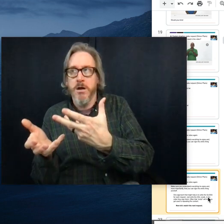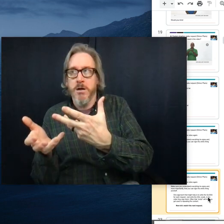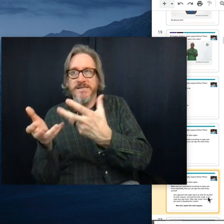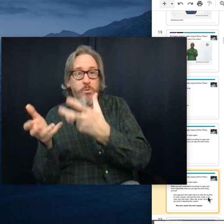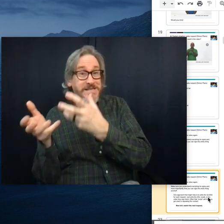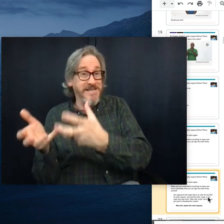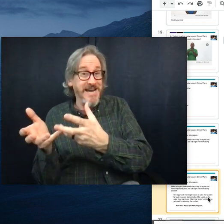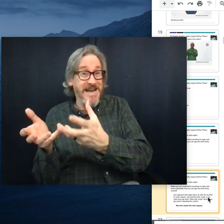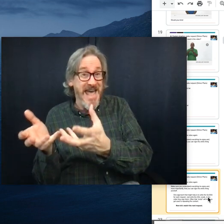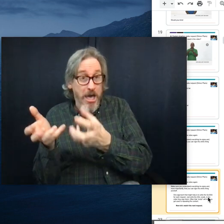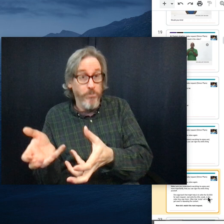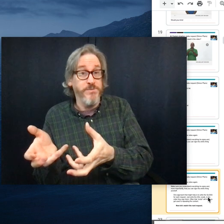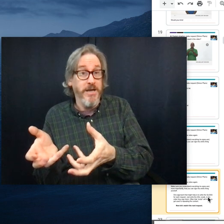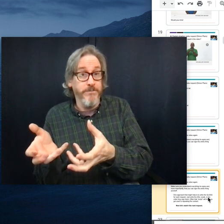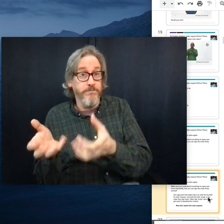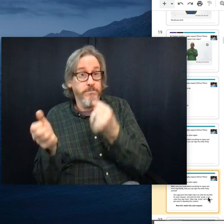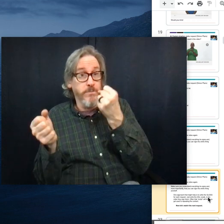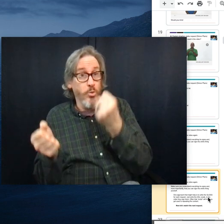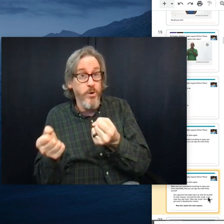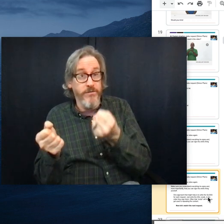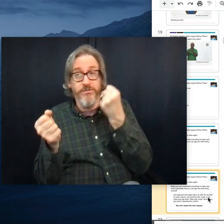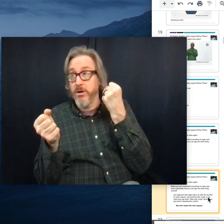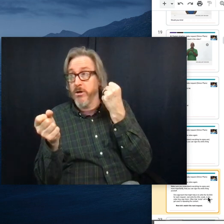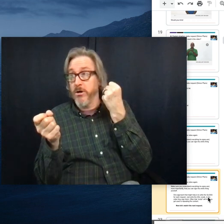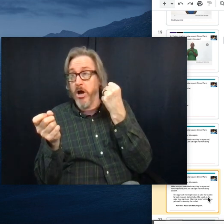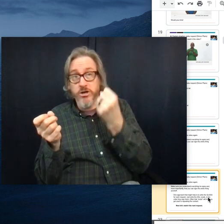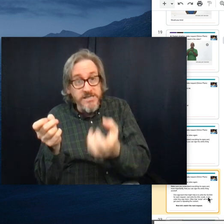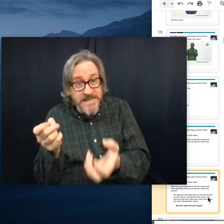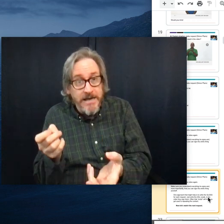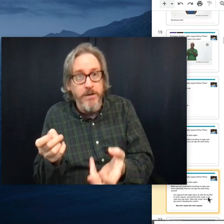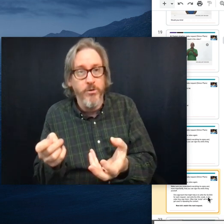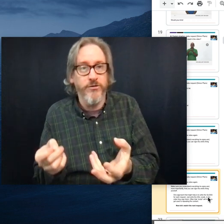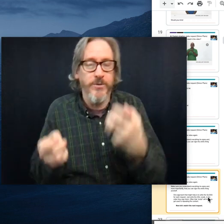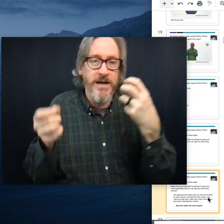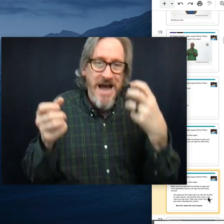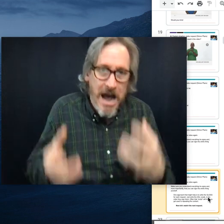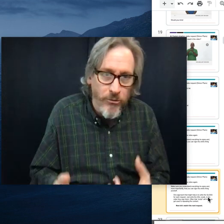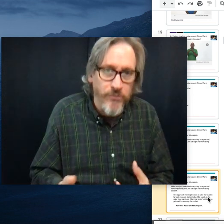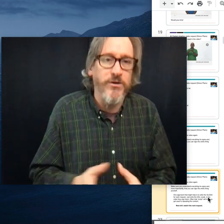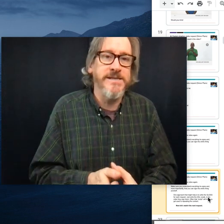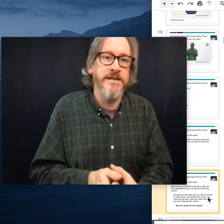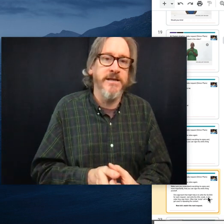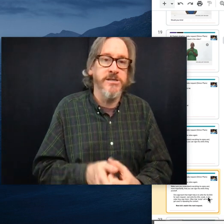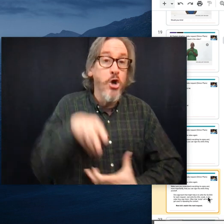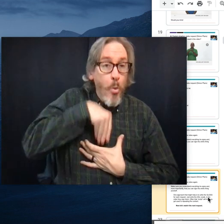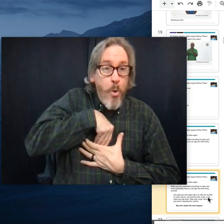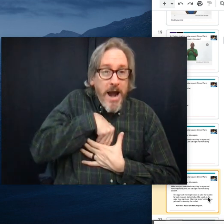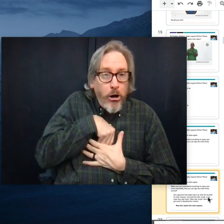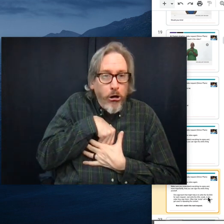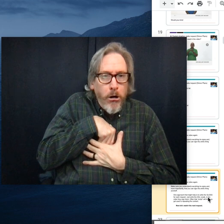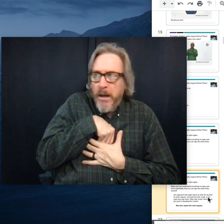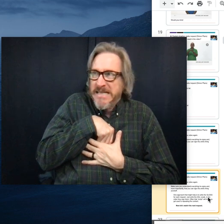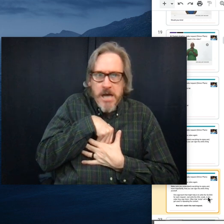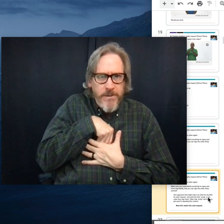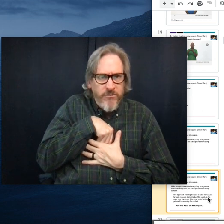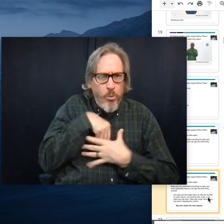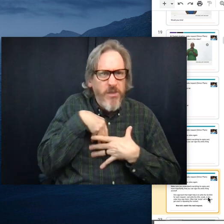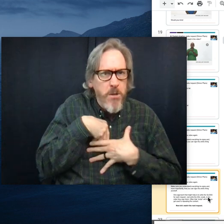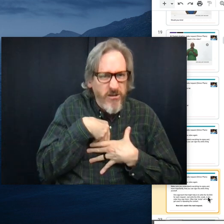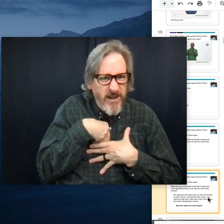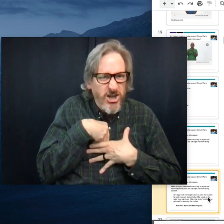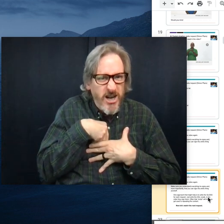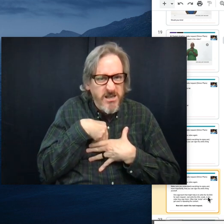for someone signing helps me with understanding what they're doing, how they're phrasing things, where it's coming